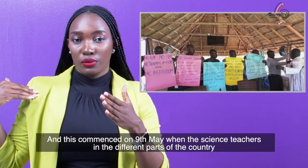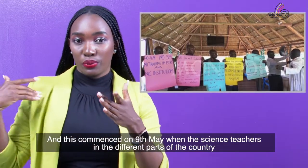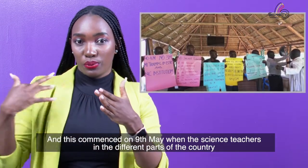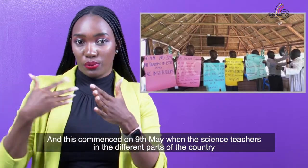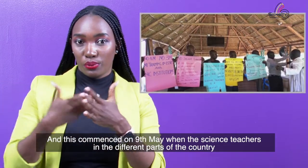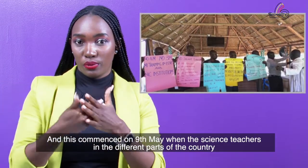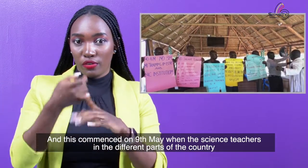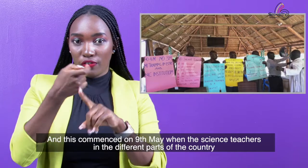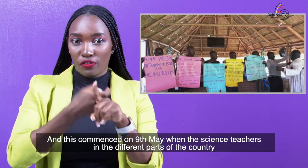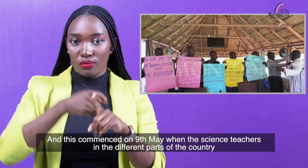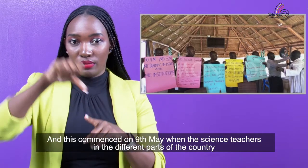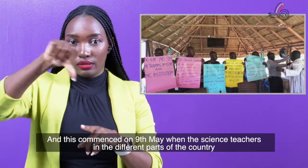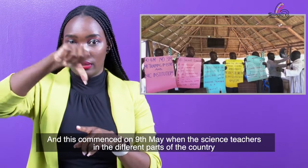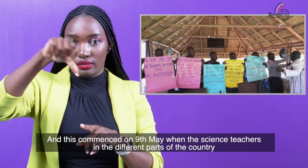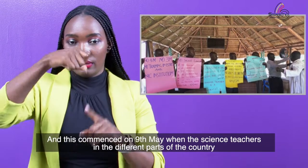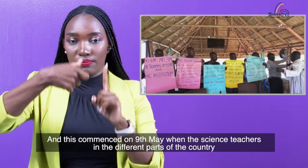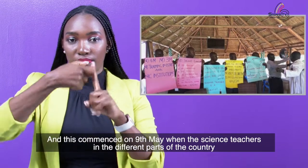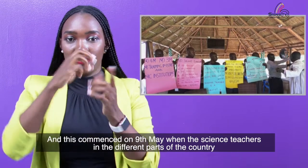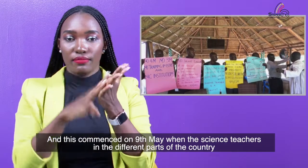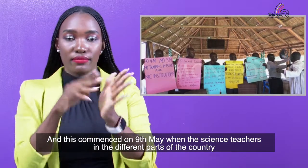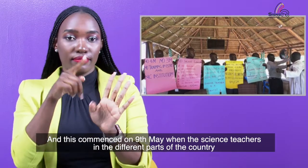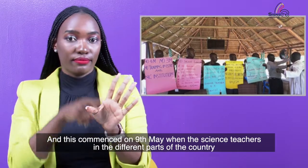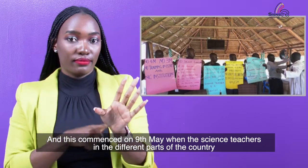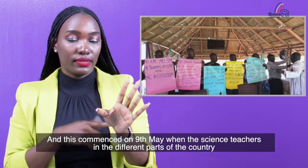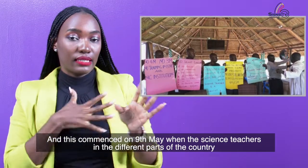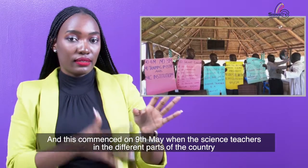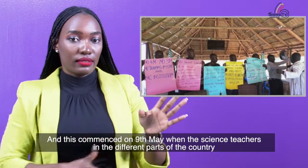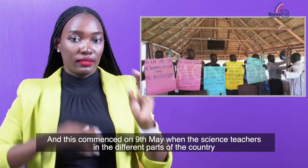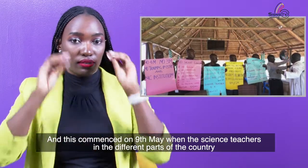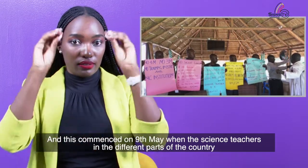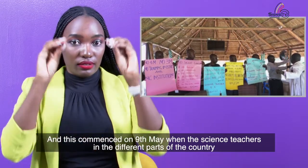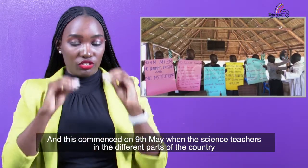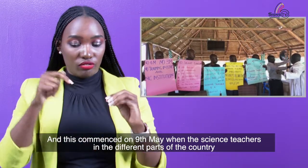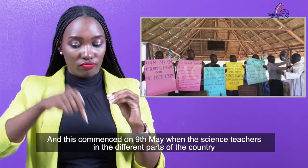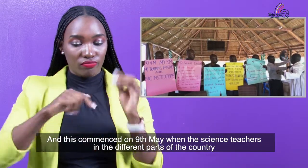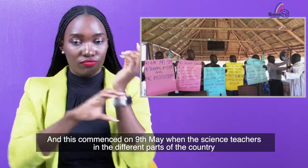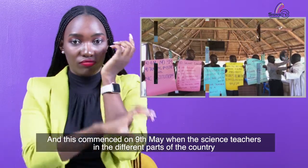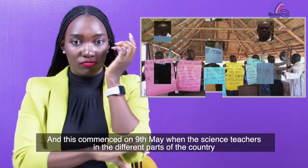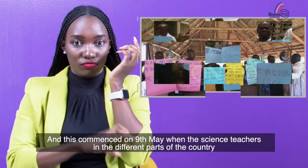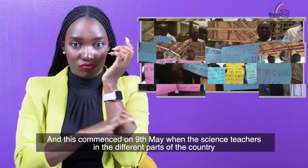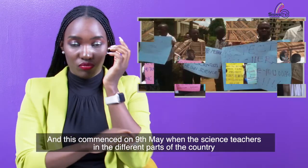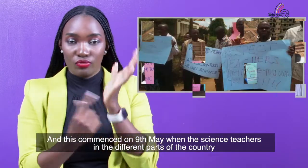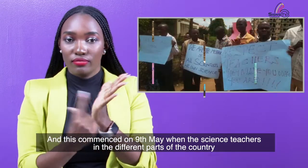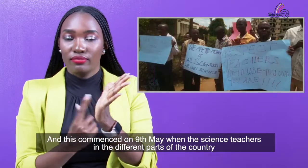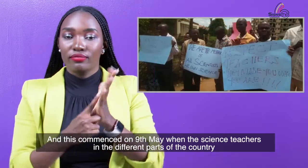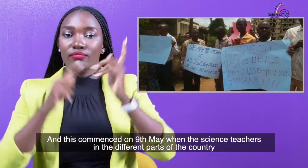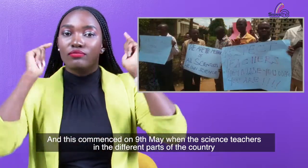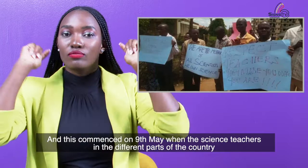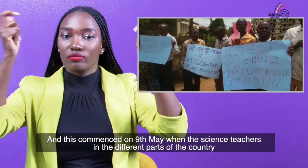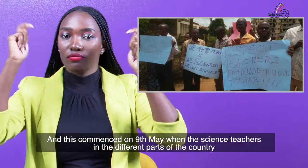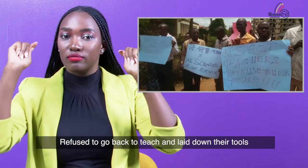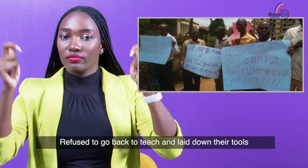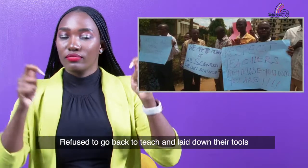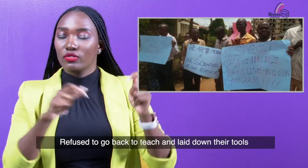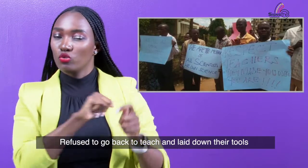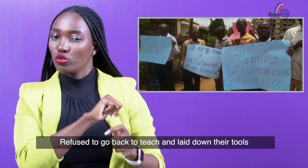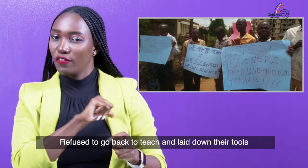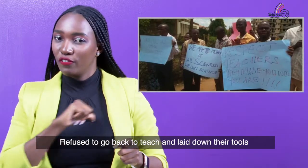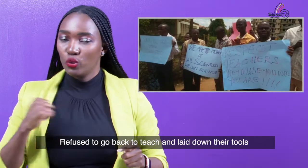and this commenced on 9th May when the science teachers in different parts of the country refused to go